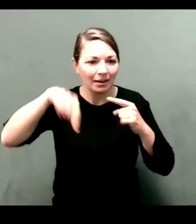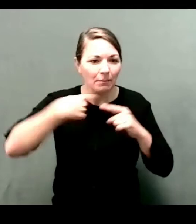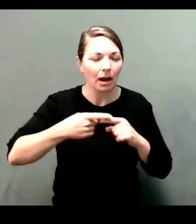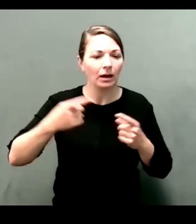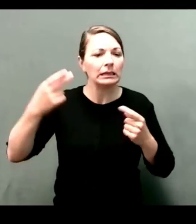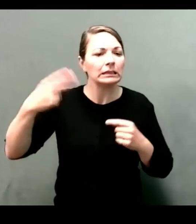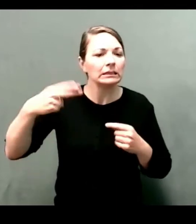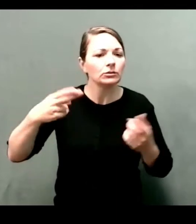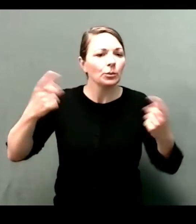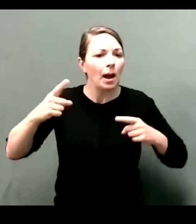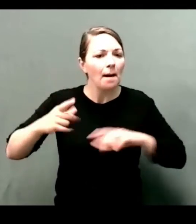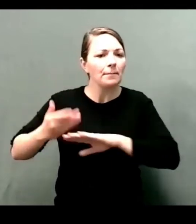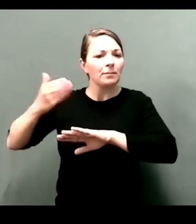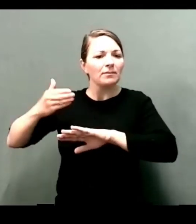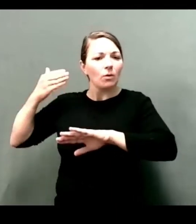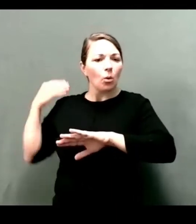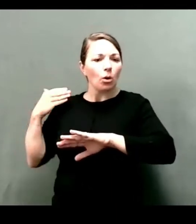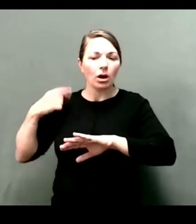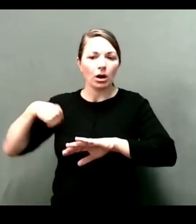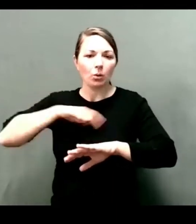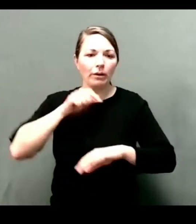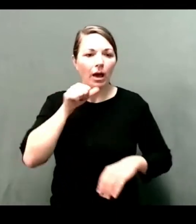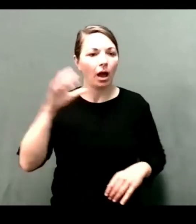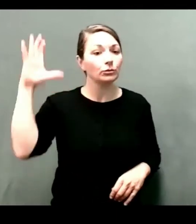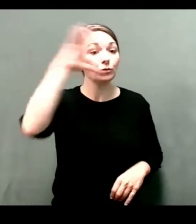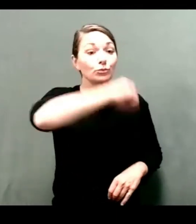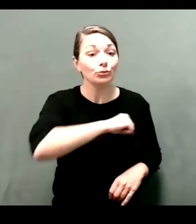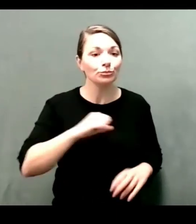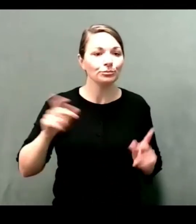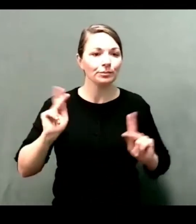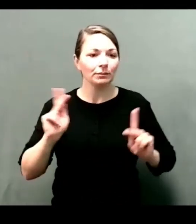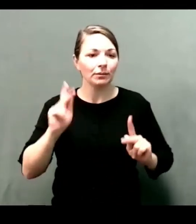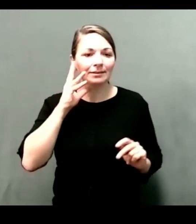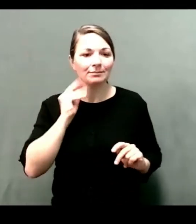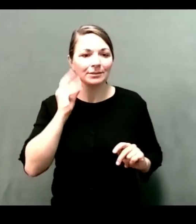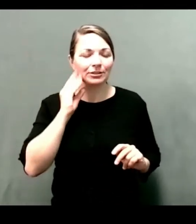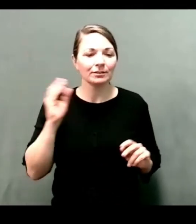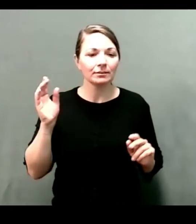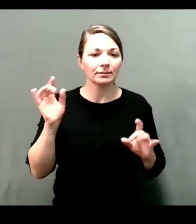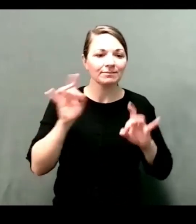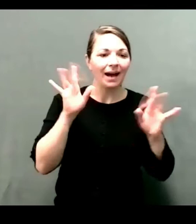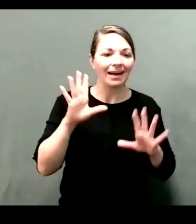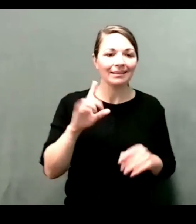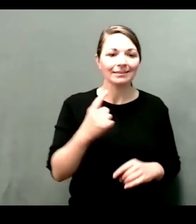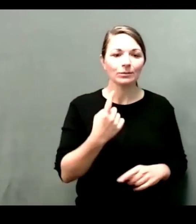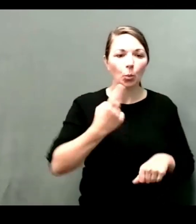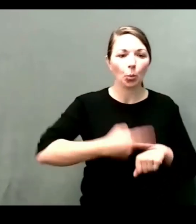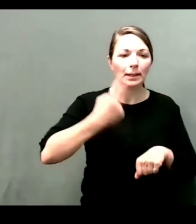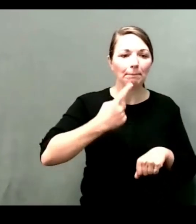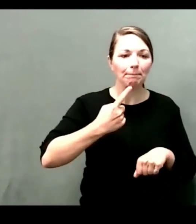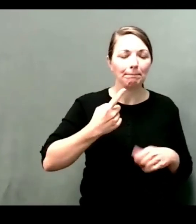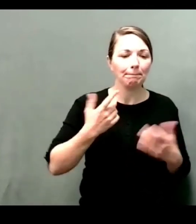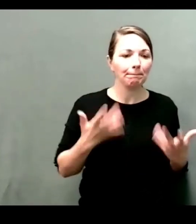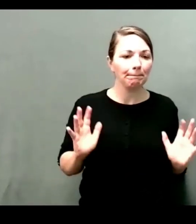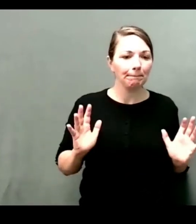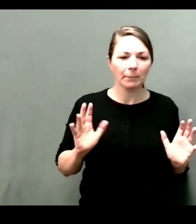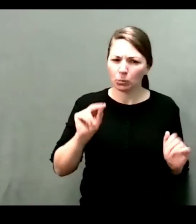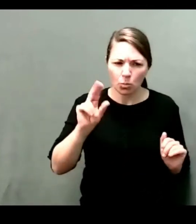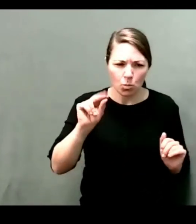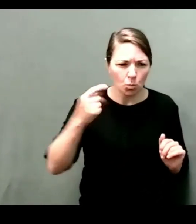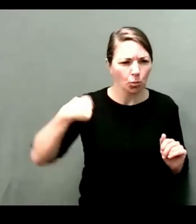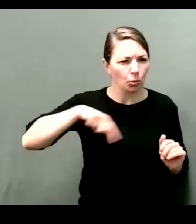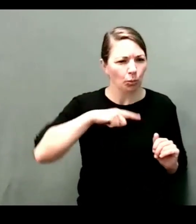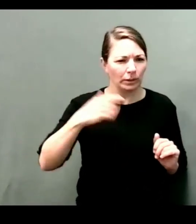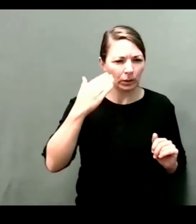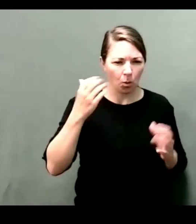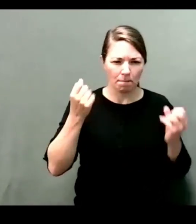that we're not assuming that folks are experiencing violence or abuse in like an isolated moment, right? We know that there are lots of different things